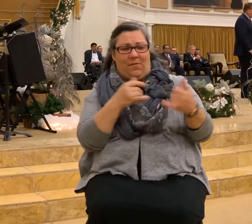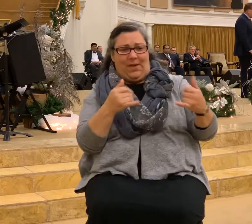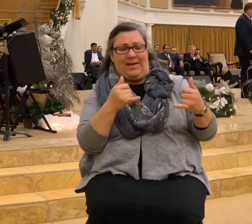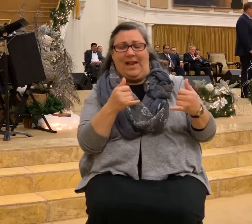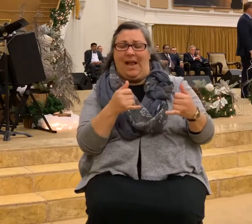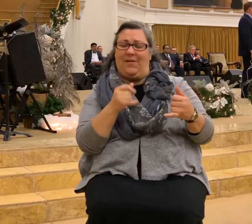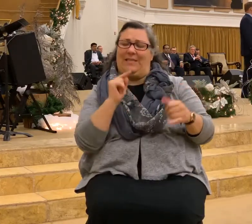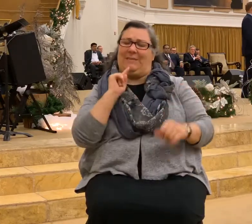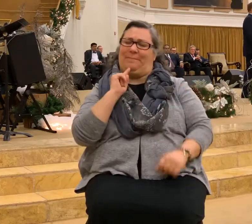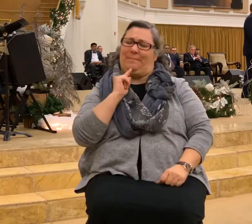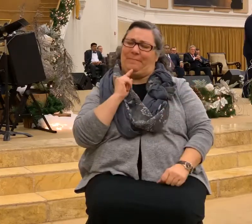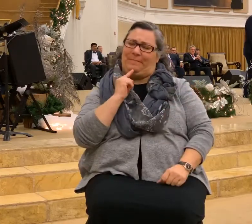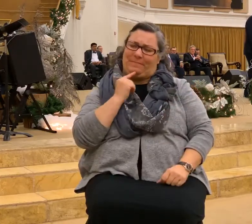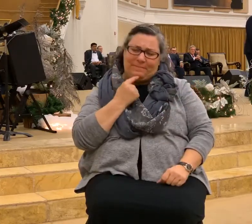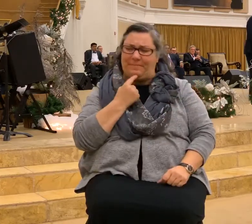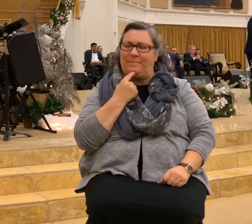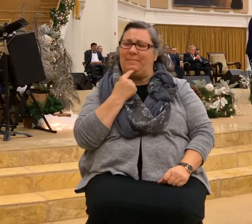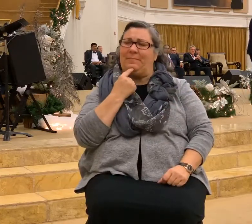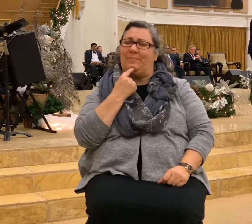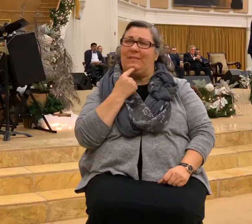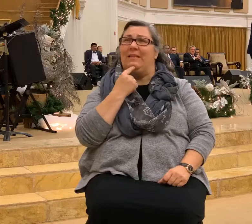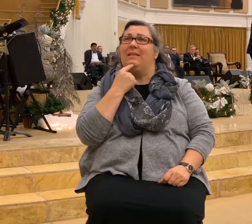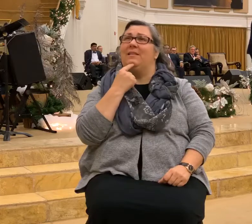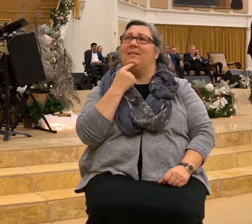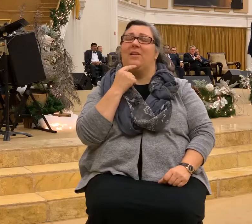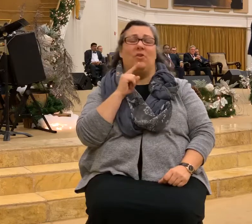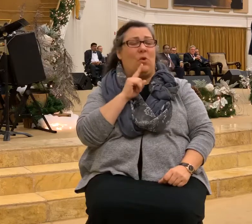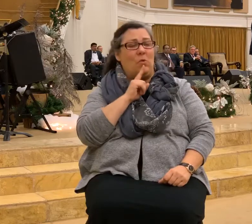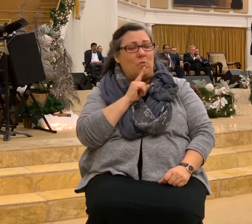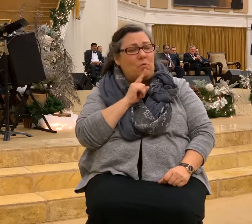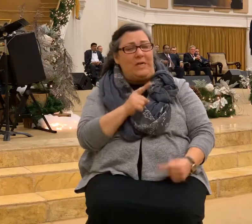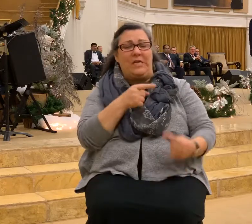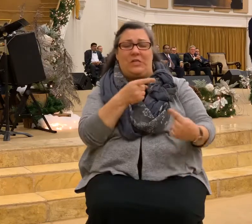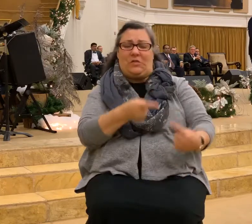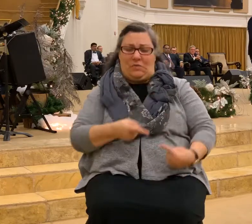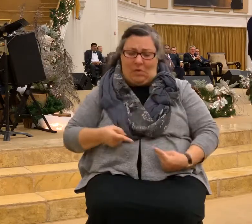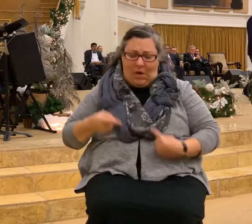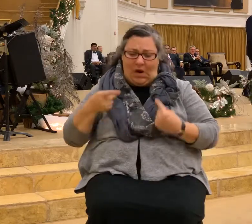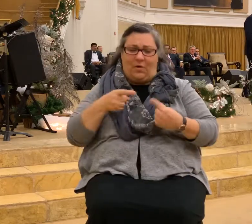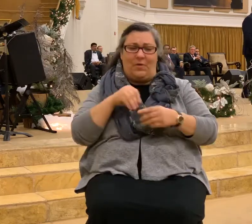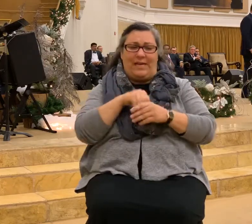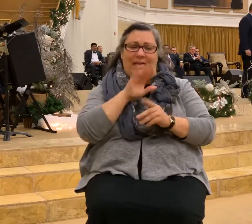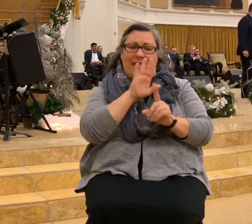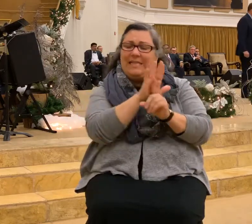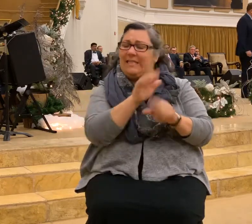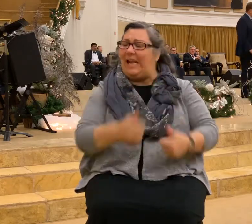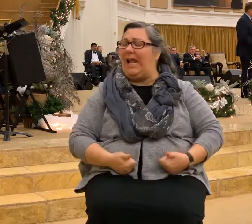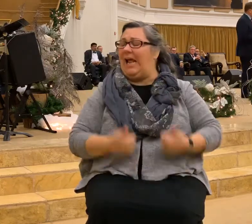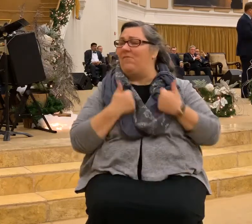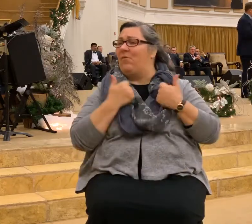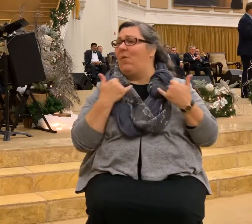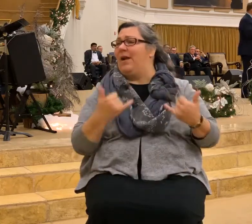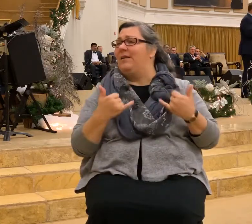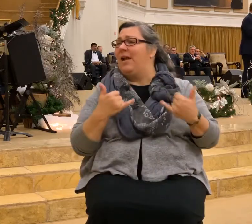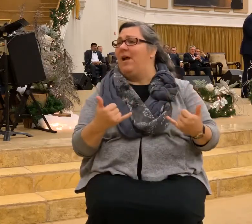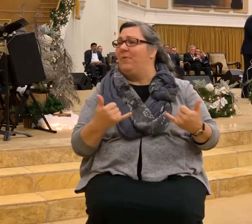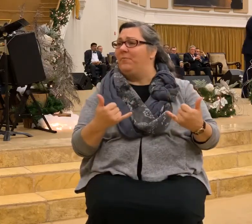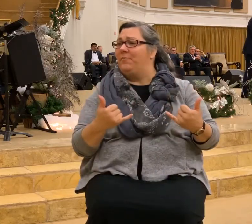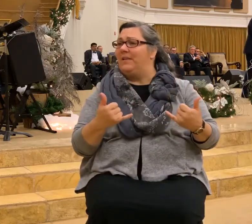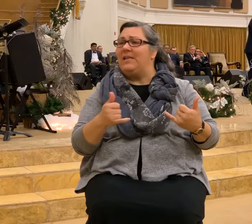of desperation where there is real struggle. And he doesn't offer some